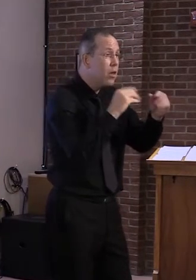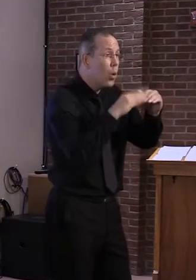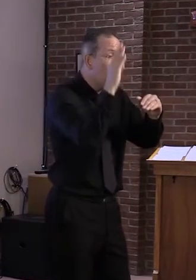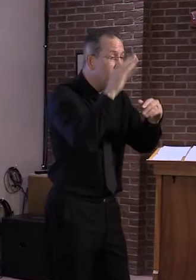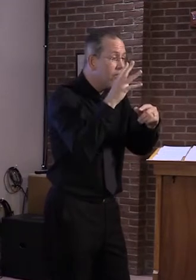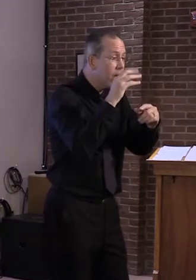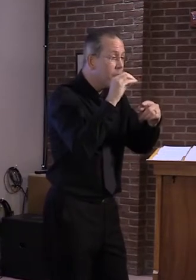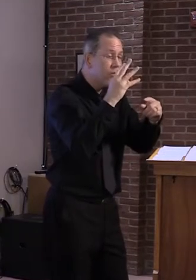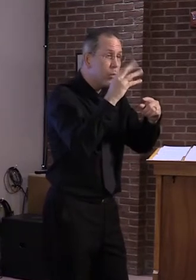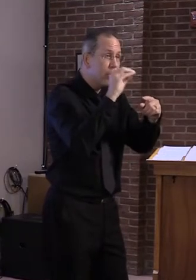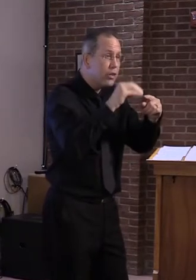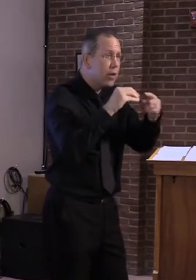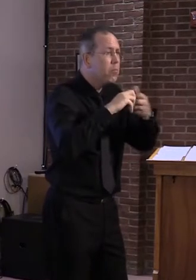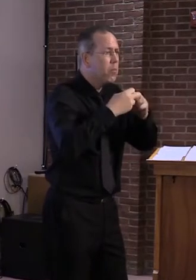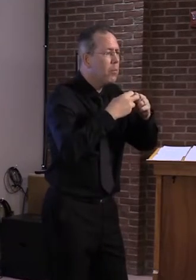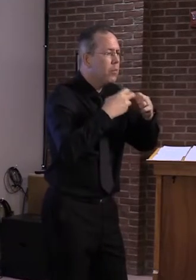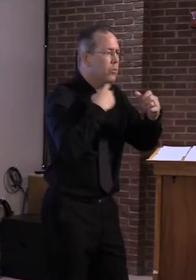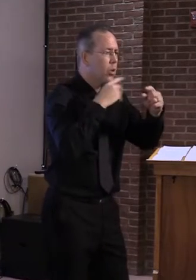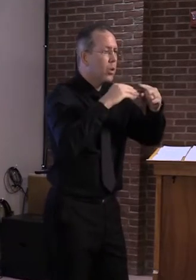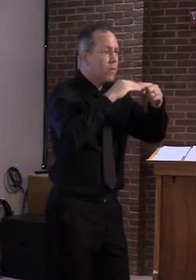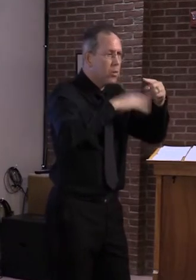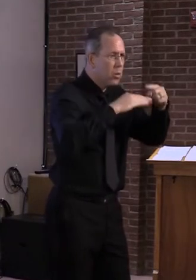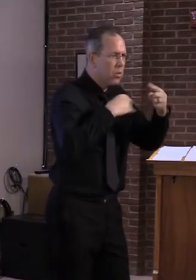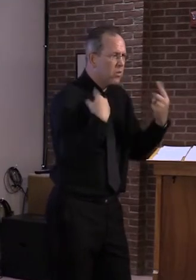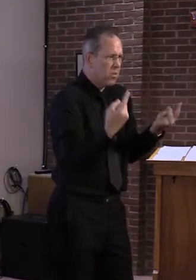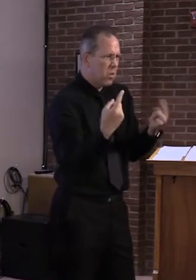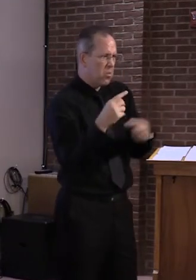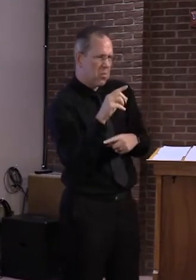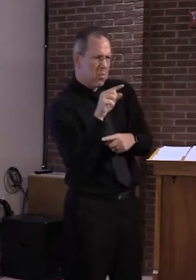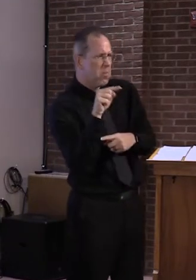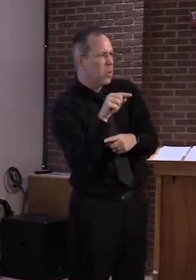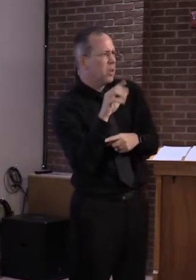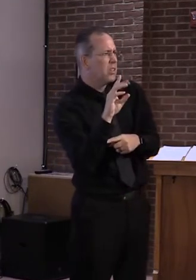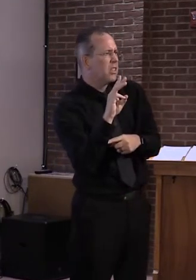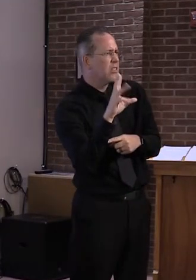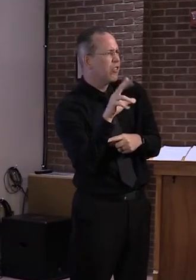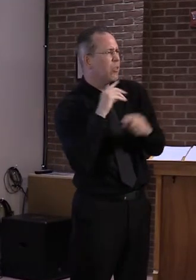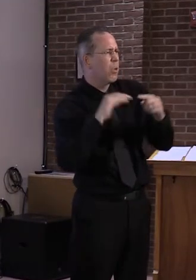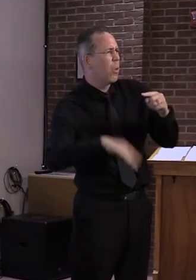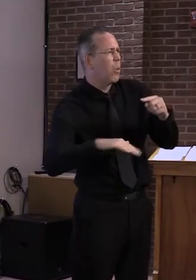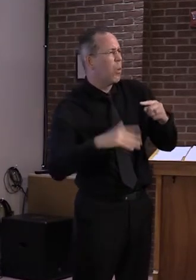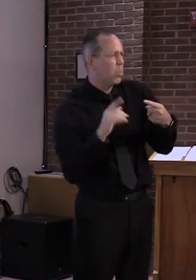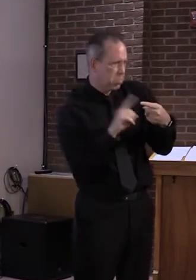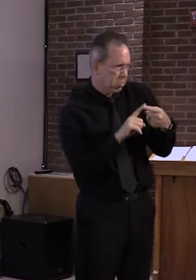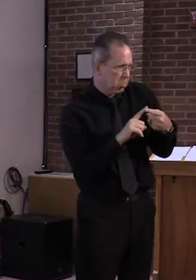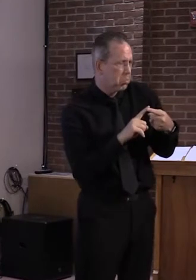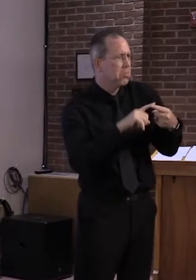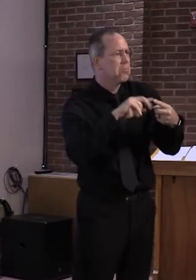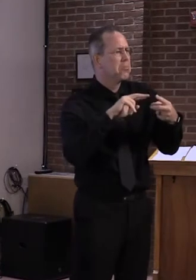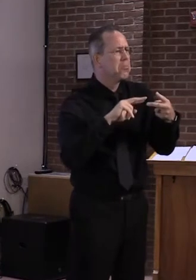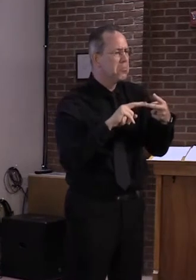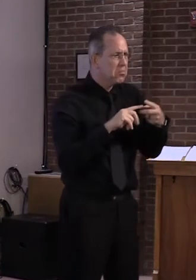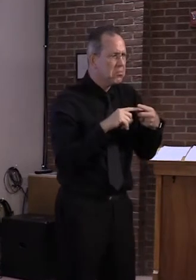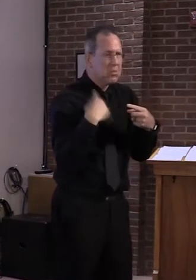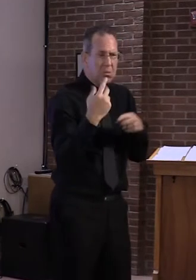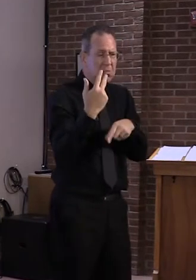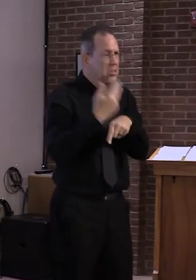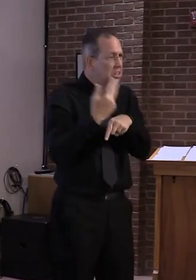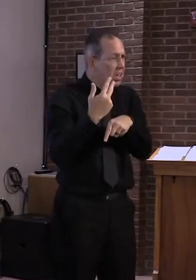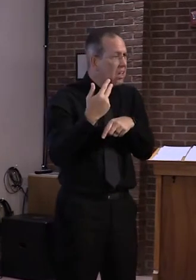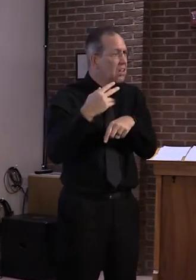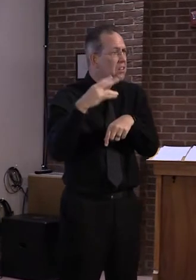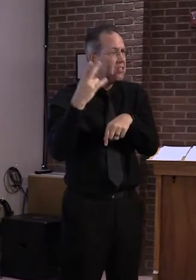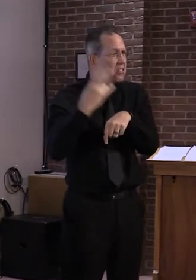below our 4% guardrail. The 3 and 7 day viral growth rates have also held steady this week. Both remain